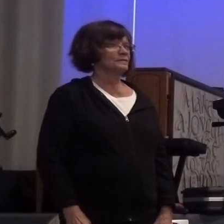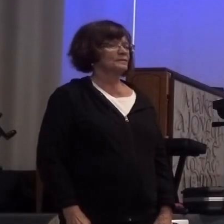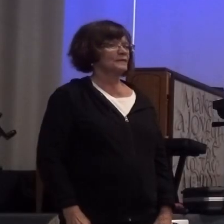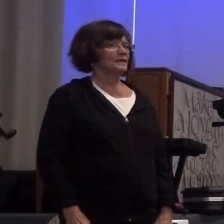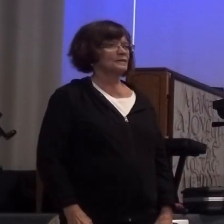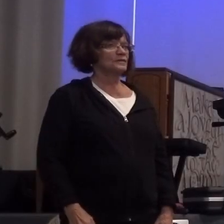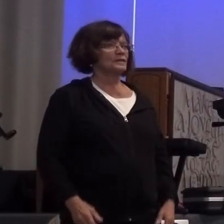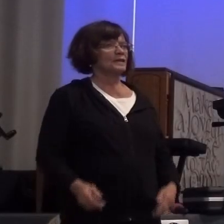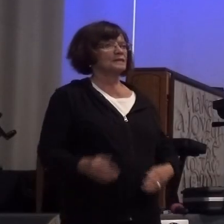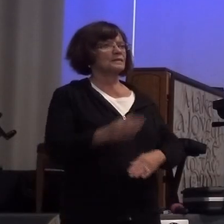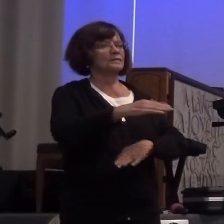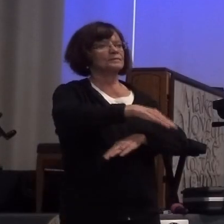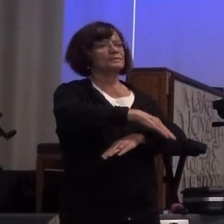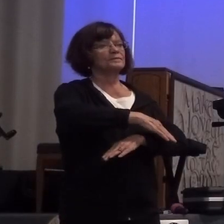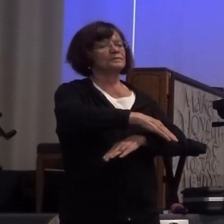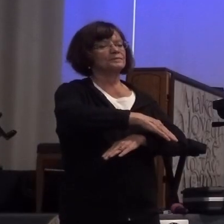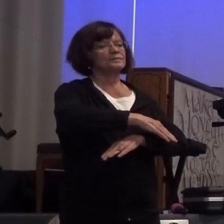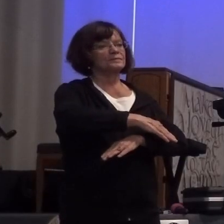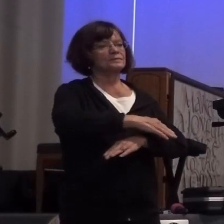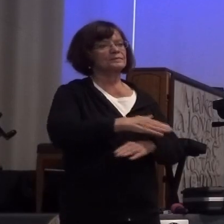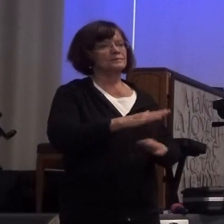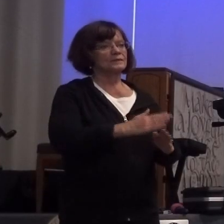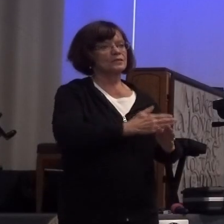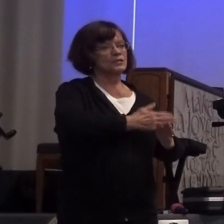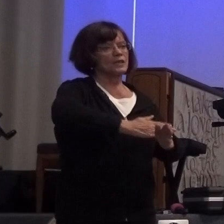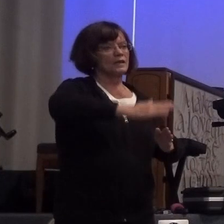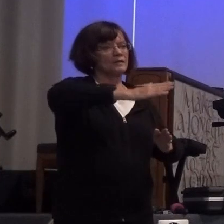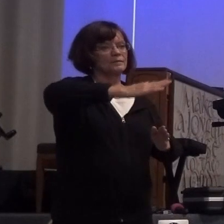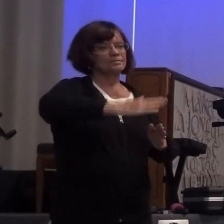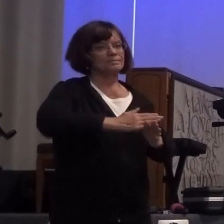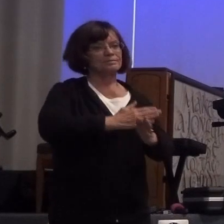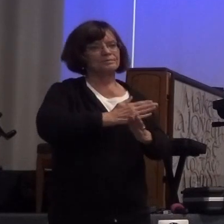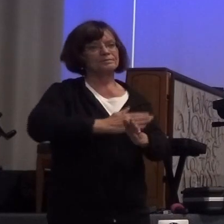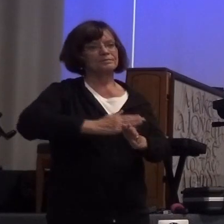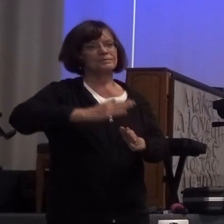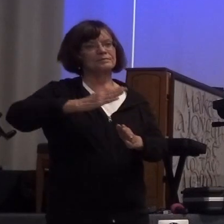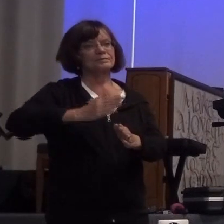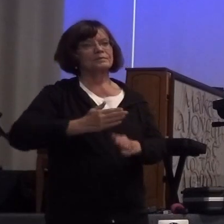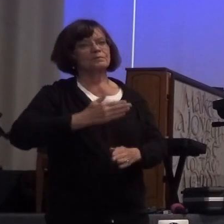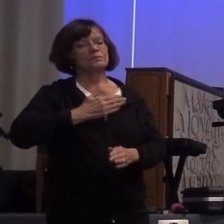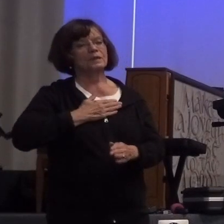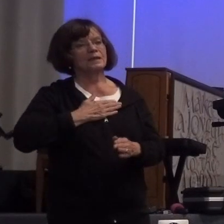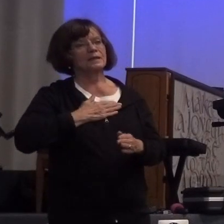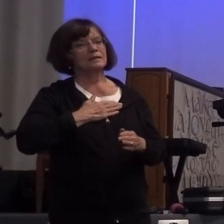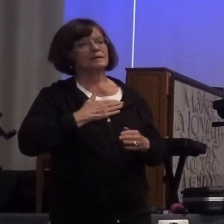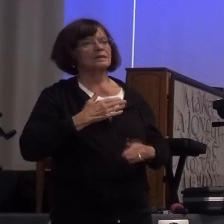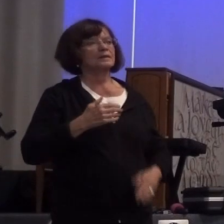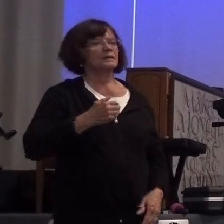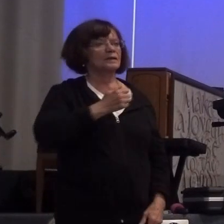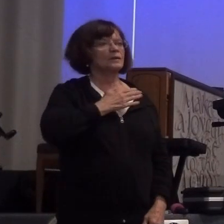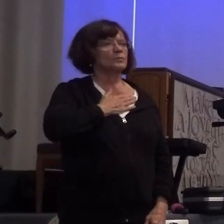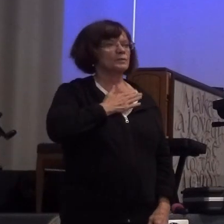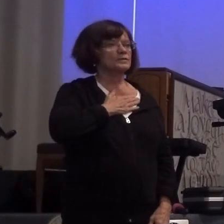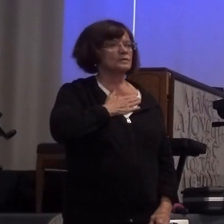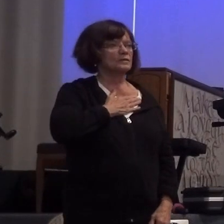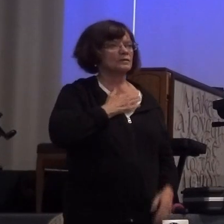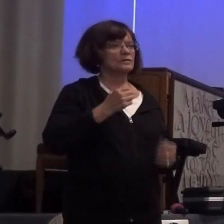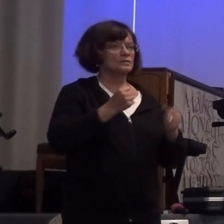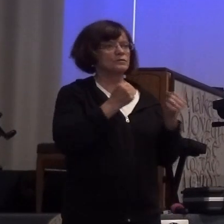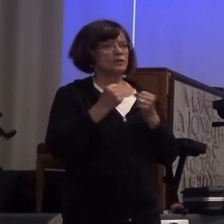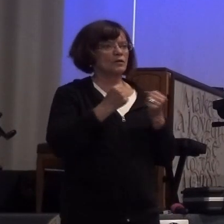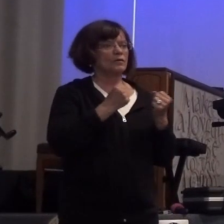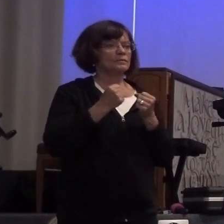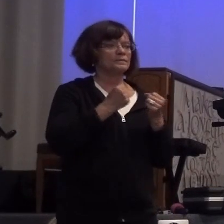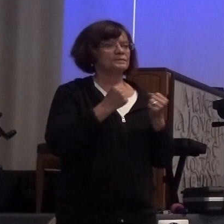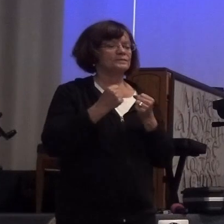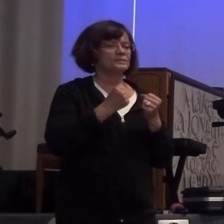Well, tonight I wanted to share some of my own personal struggle, and I know that a lot of other people struggle